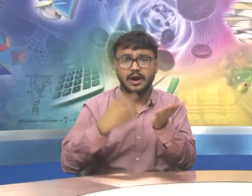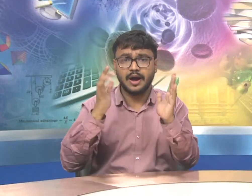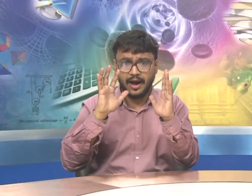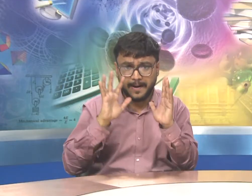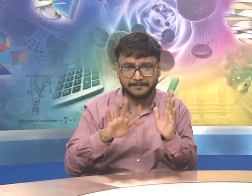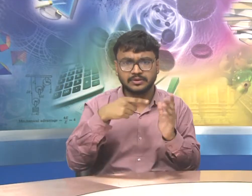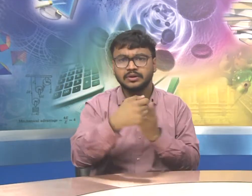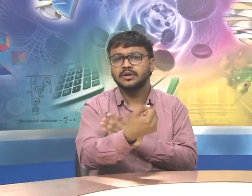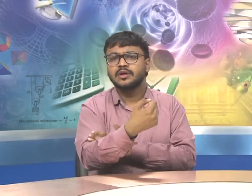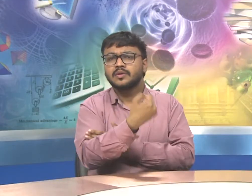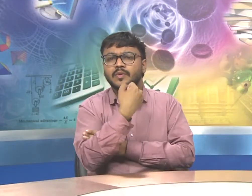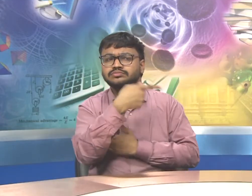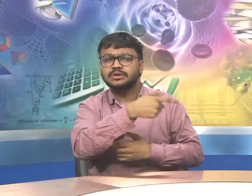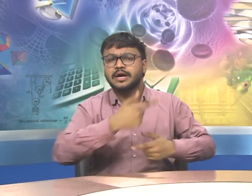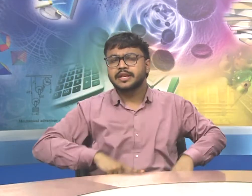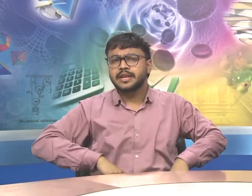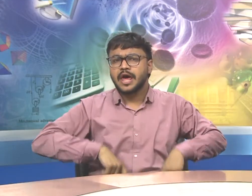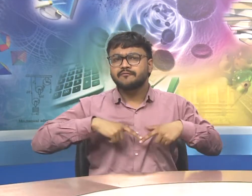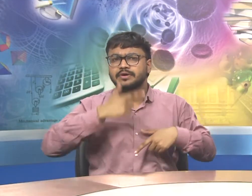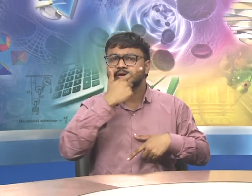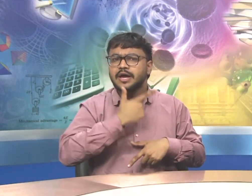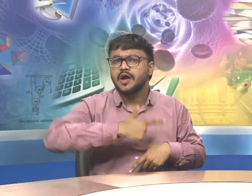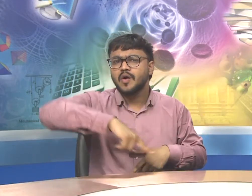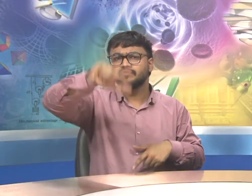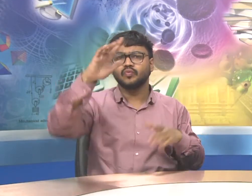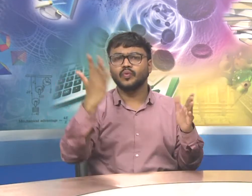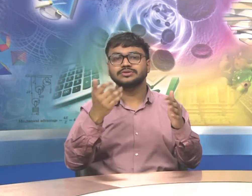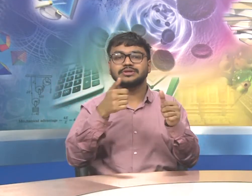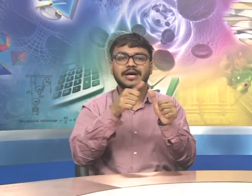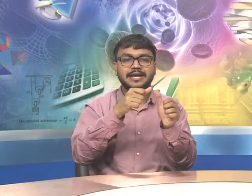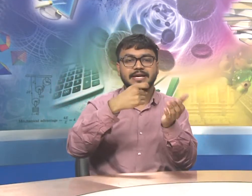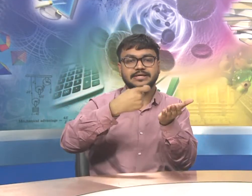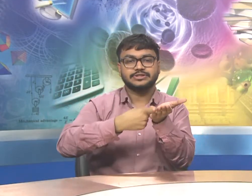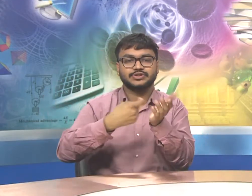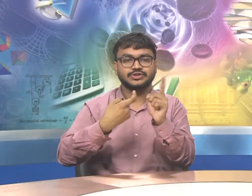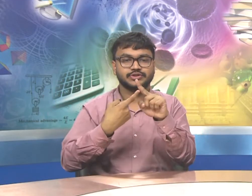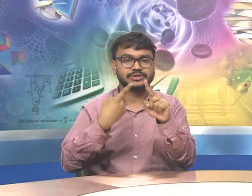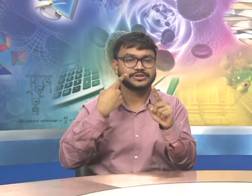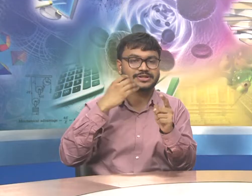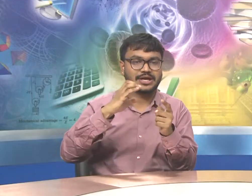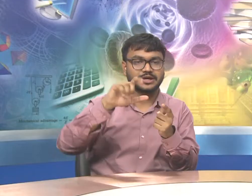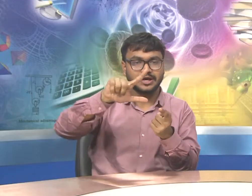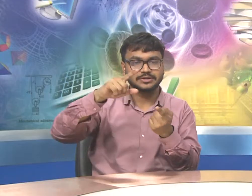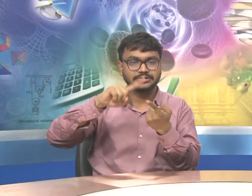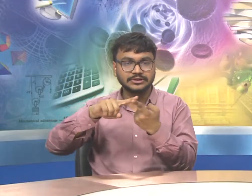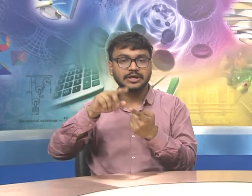The court has ruled that the right to life in Article 21